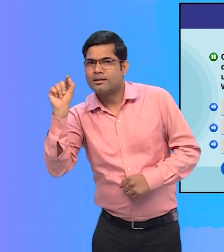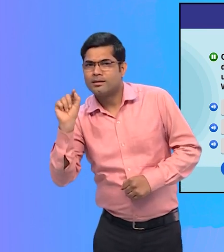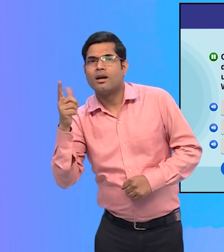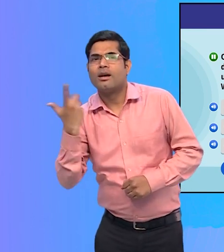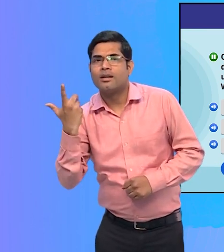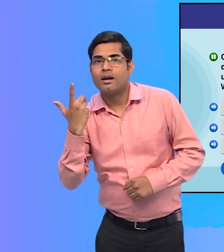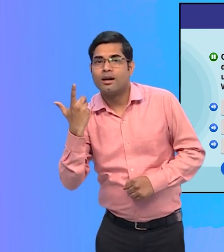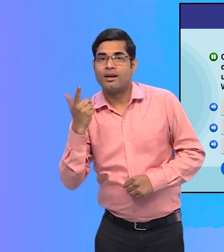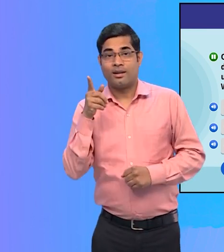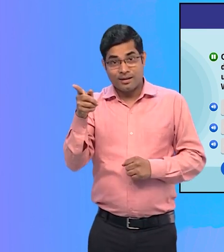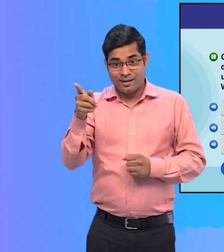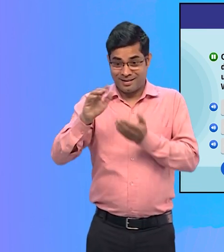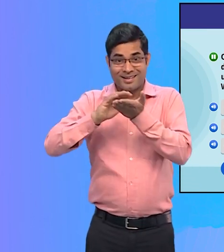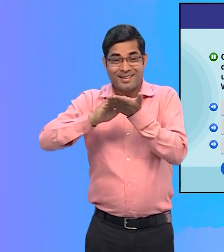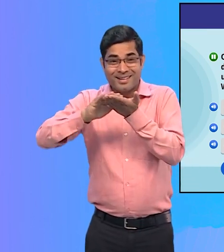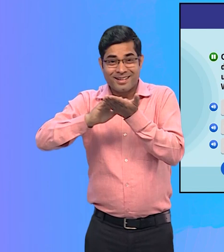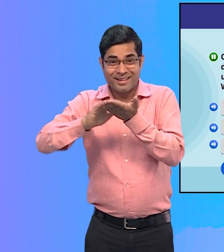These dots are numbers in Braille script.